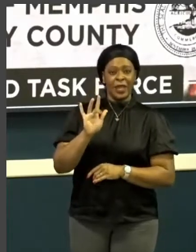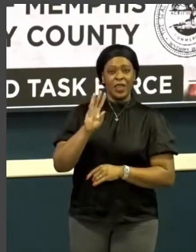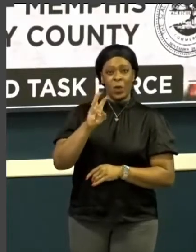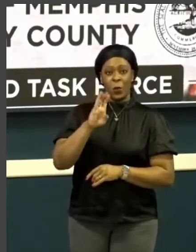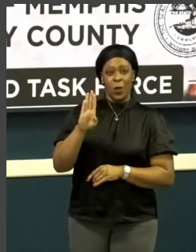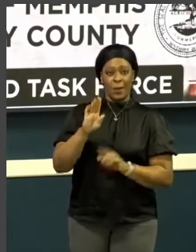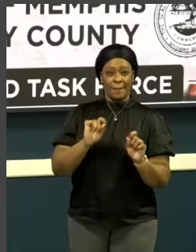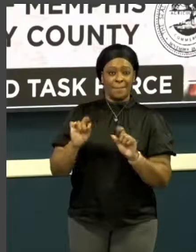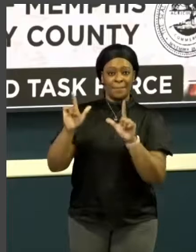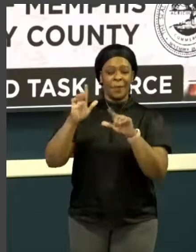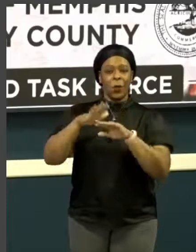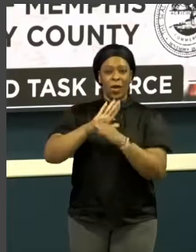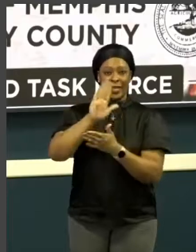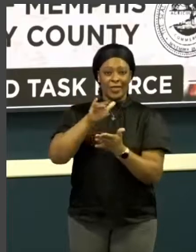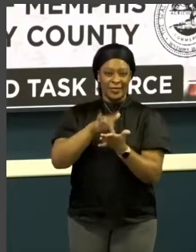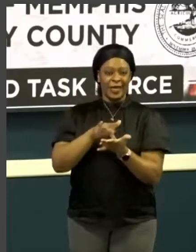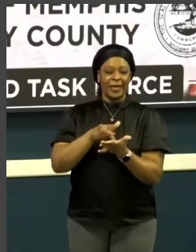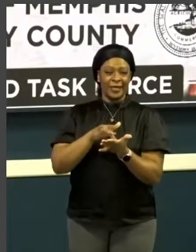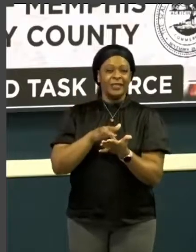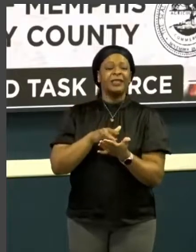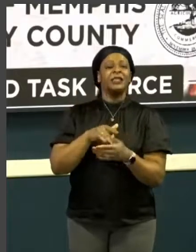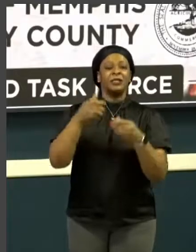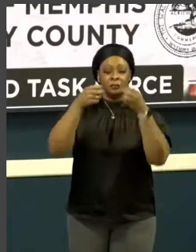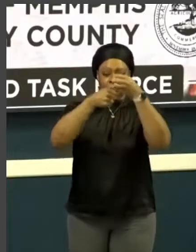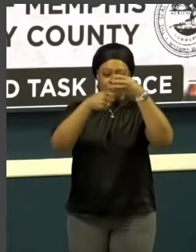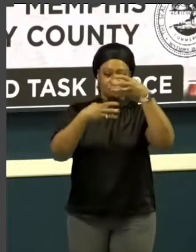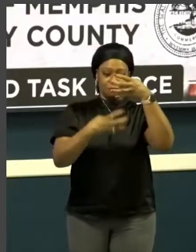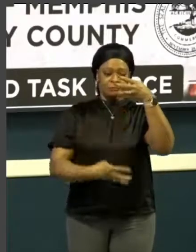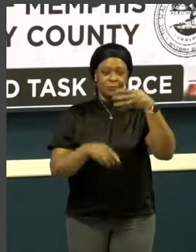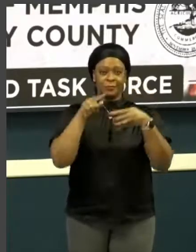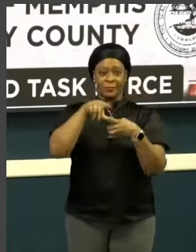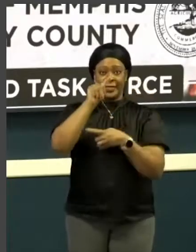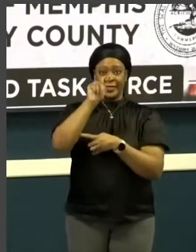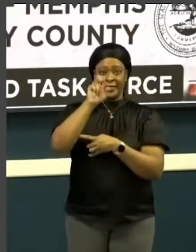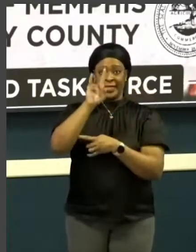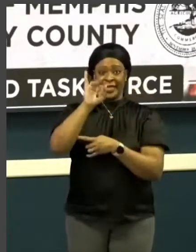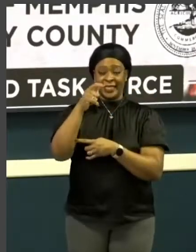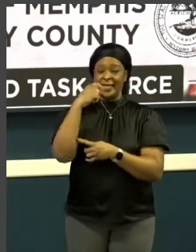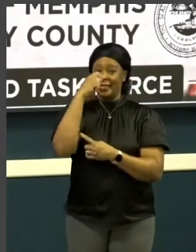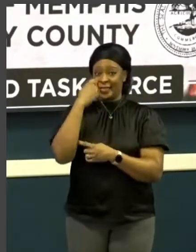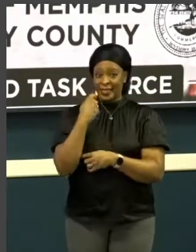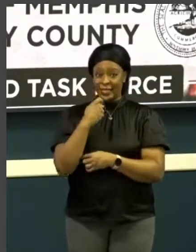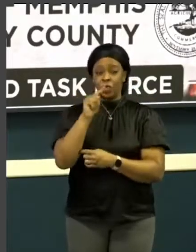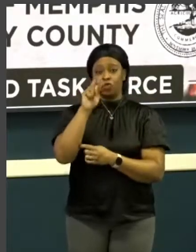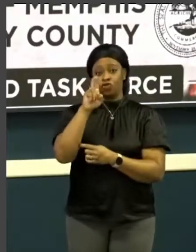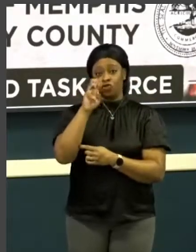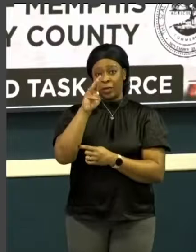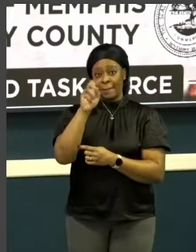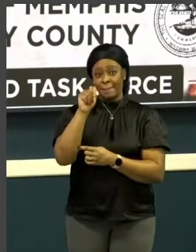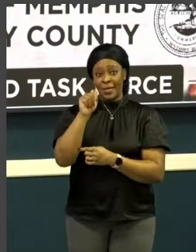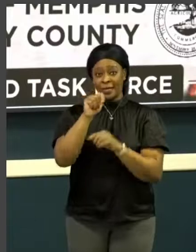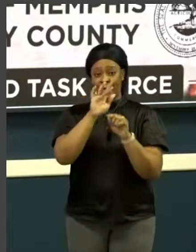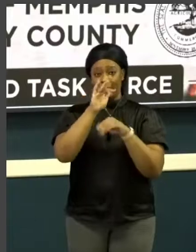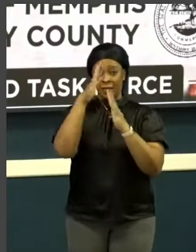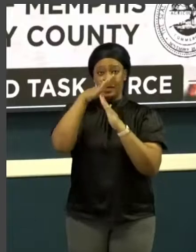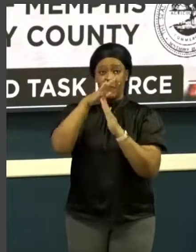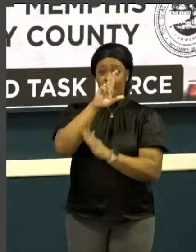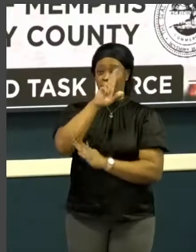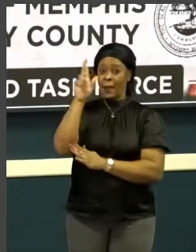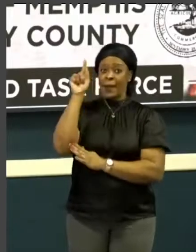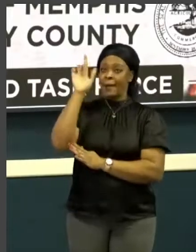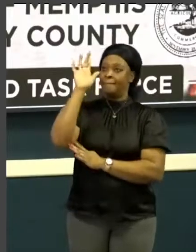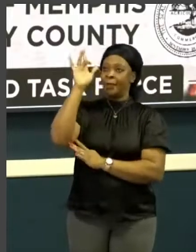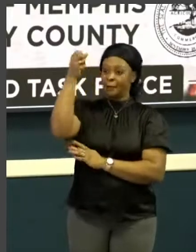is located on the site as a drop-down under Testing and Treatments button at the top right of the home